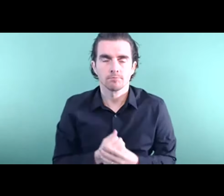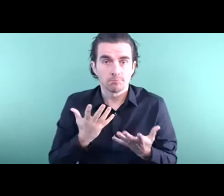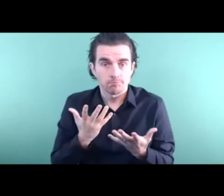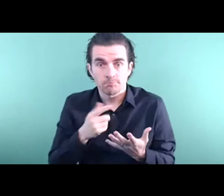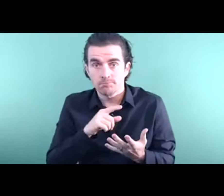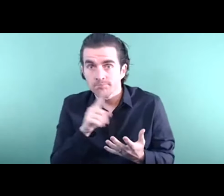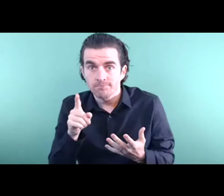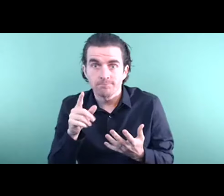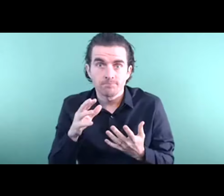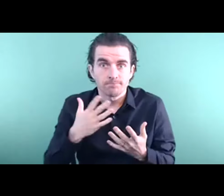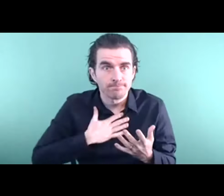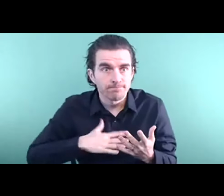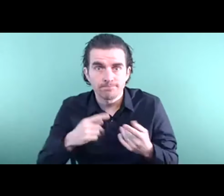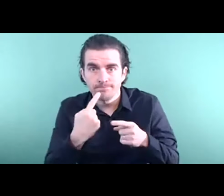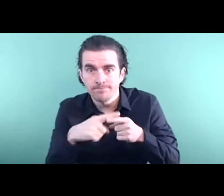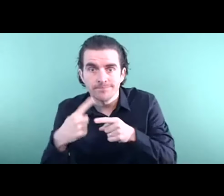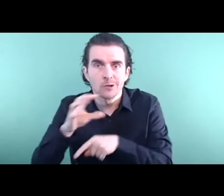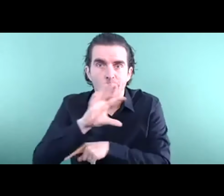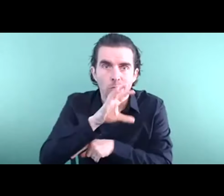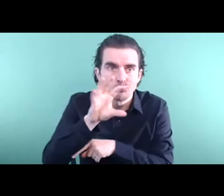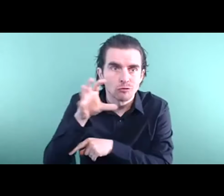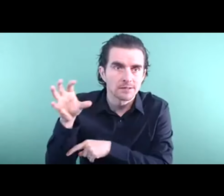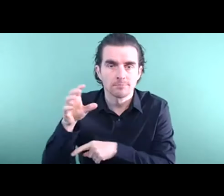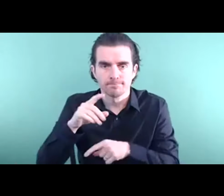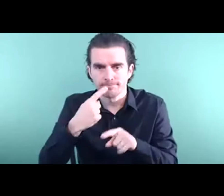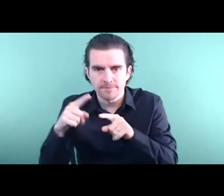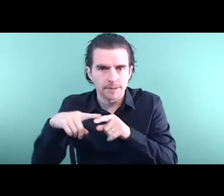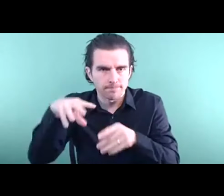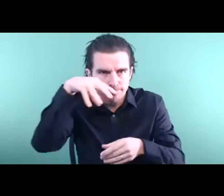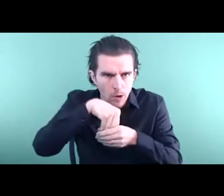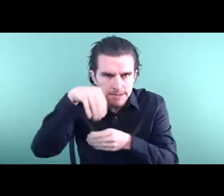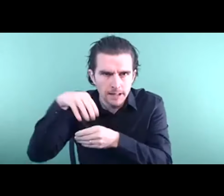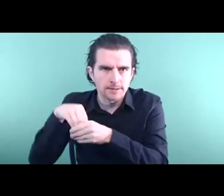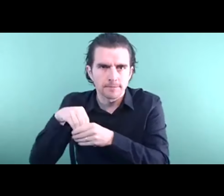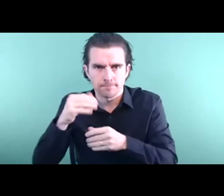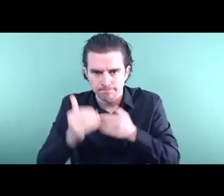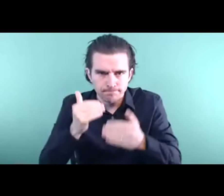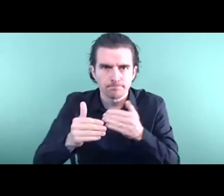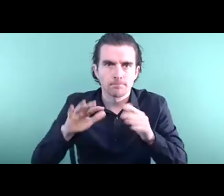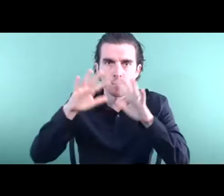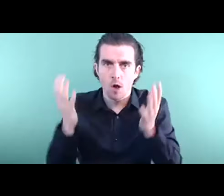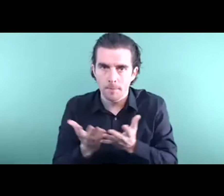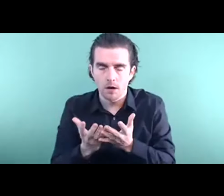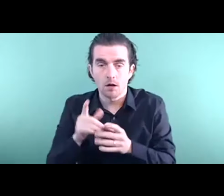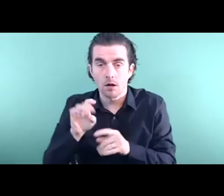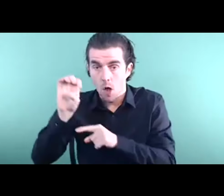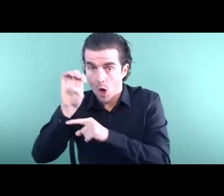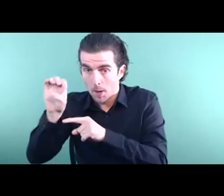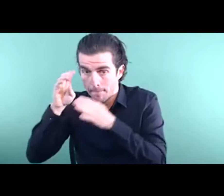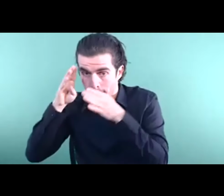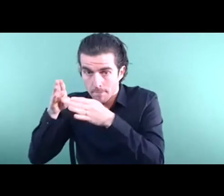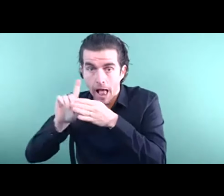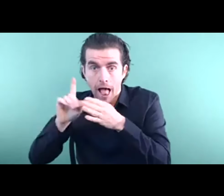that gives us a really good basis for today's discussion. So we're interested in how the voices of disabled